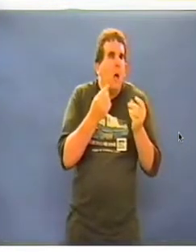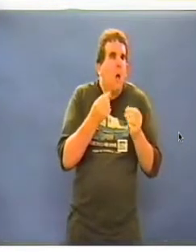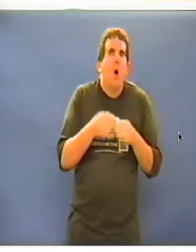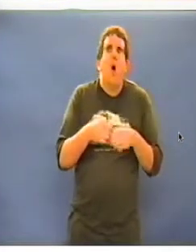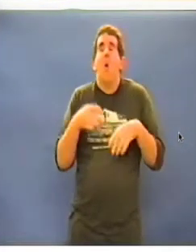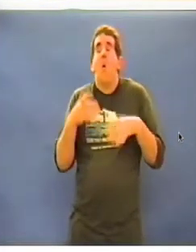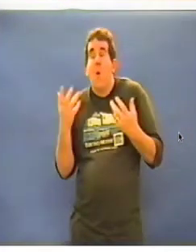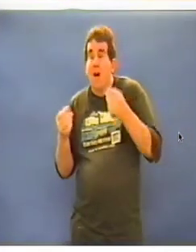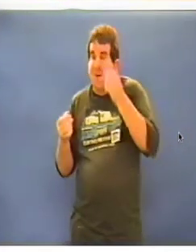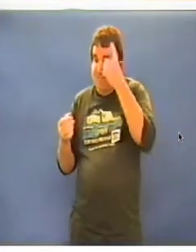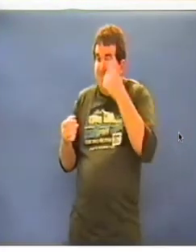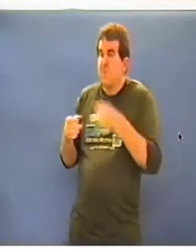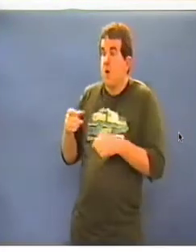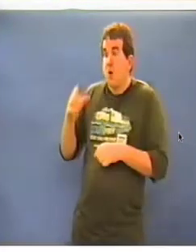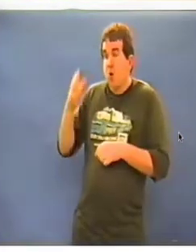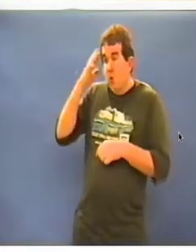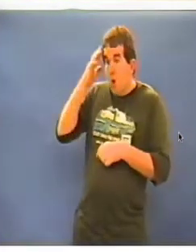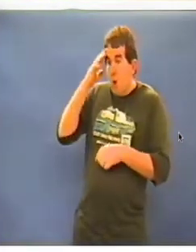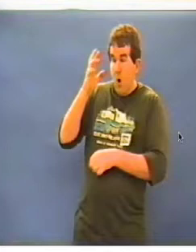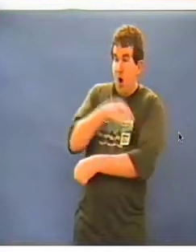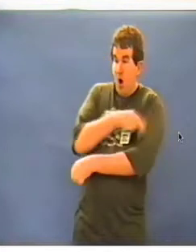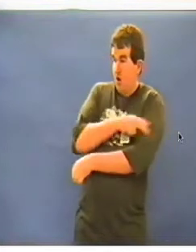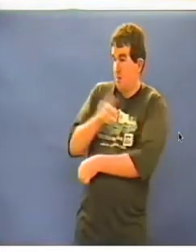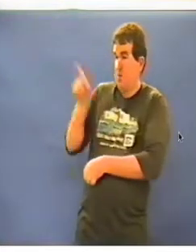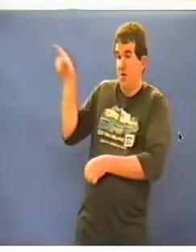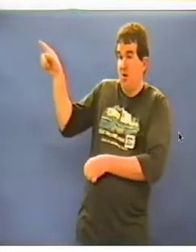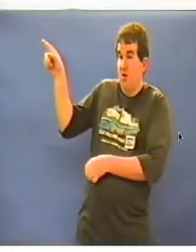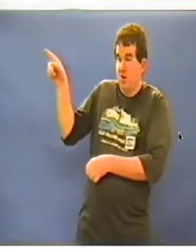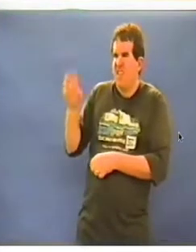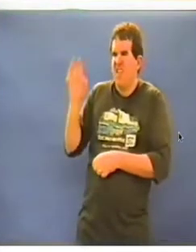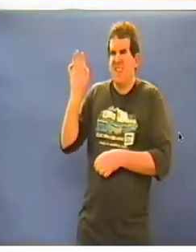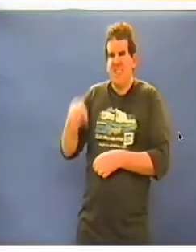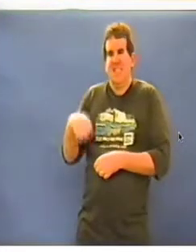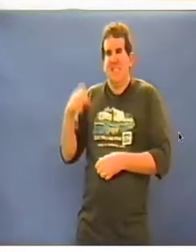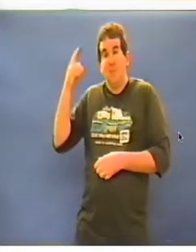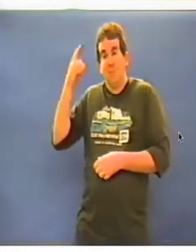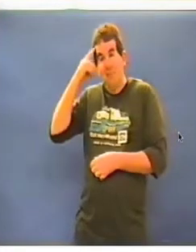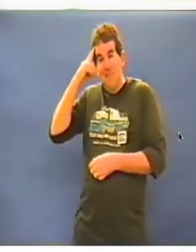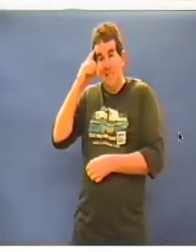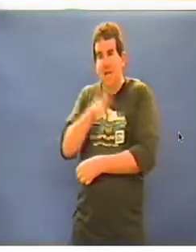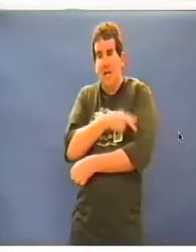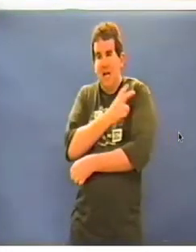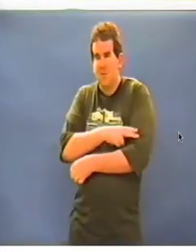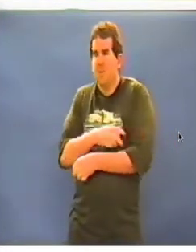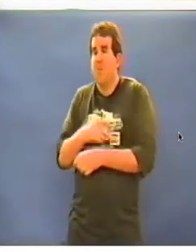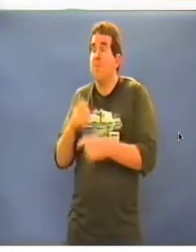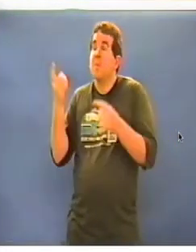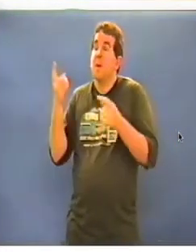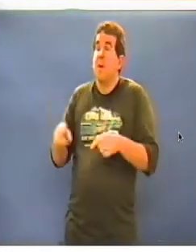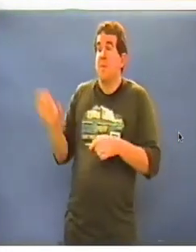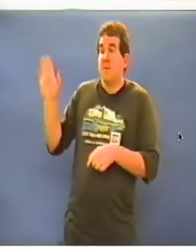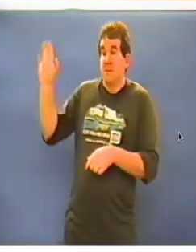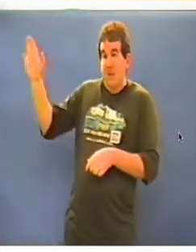sleeping in the car. And I said, well, I'm deaf. I didn't hear you say anything. I'm sorry. And so